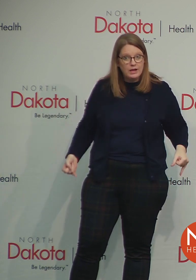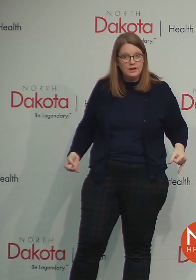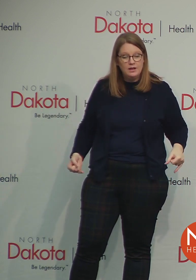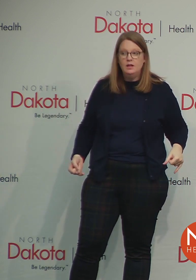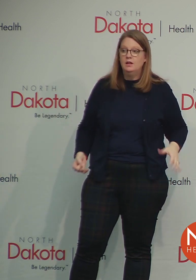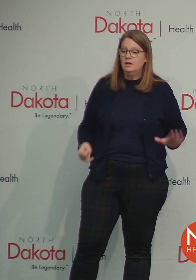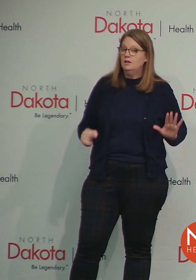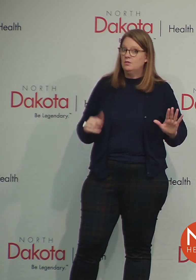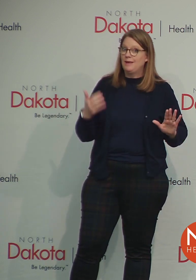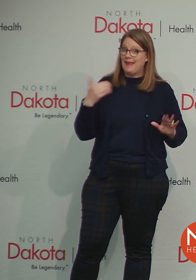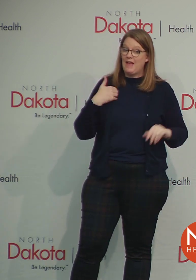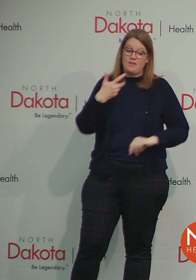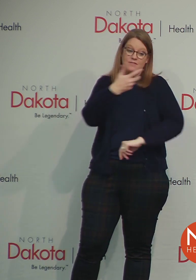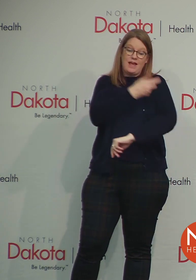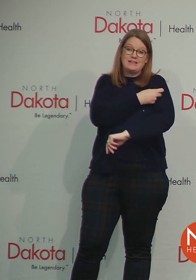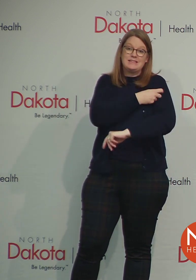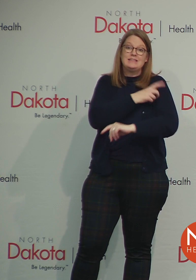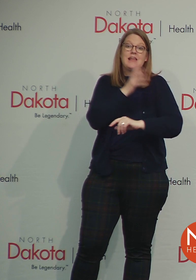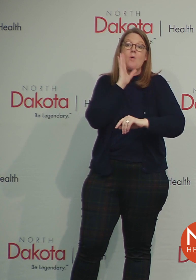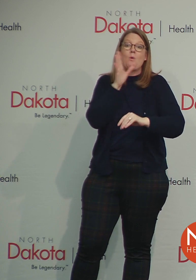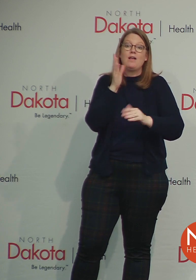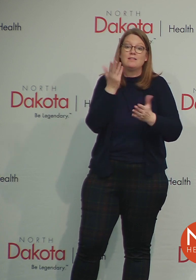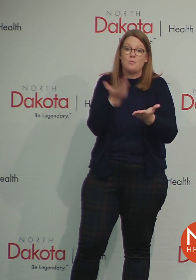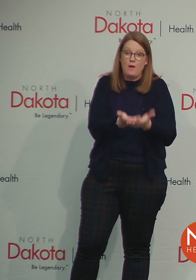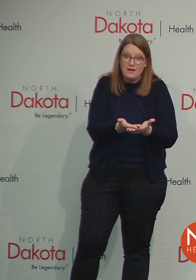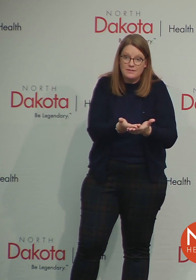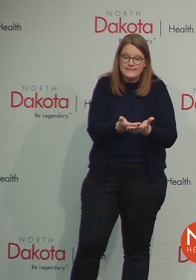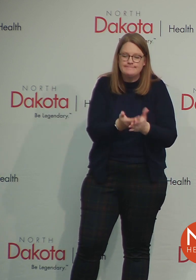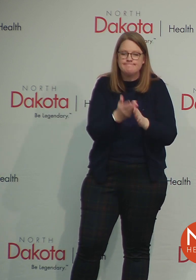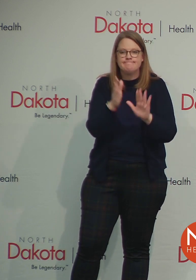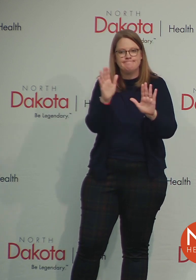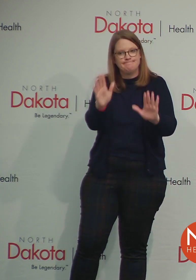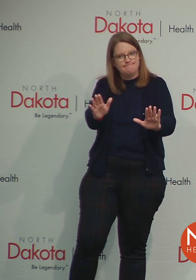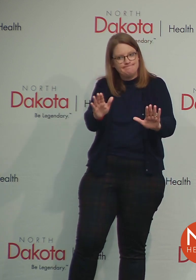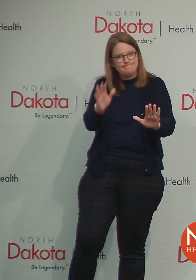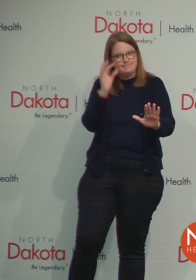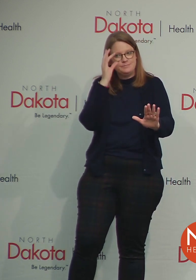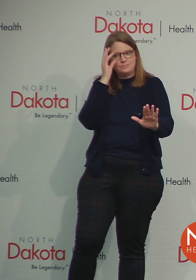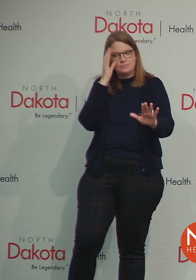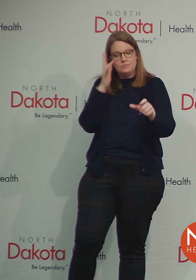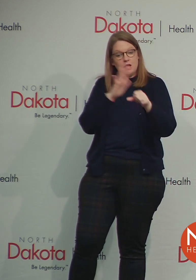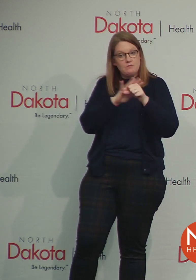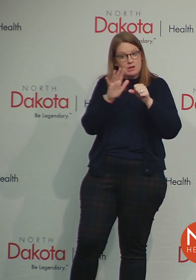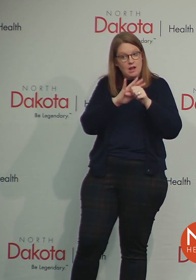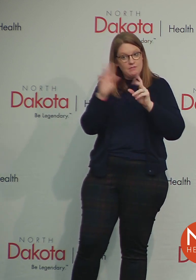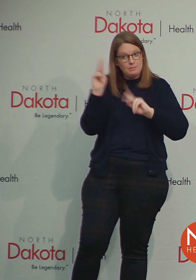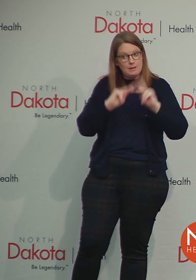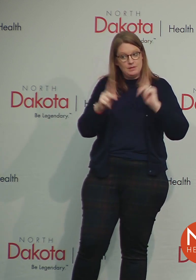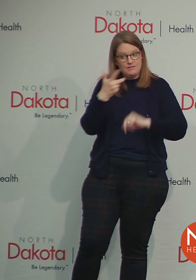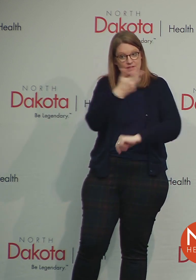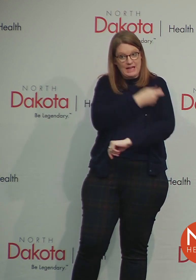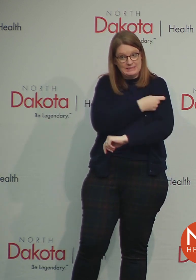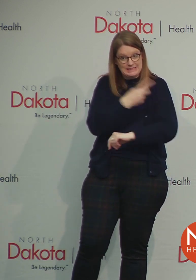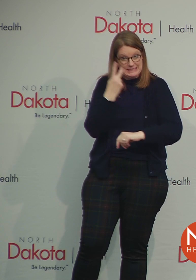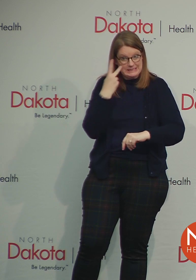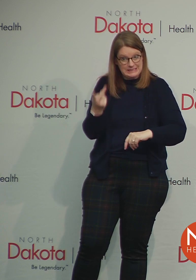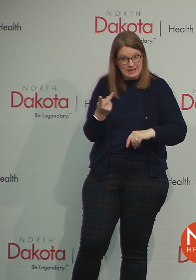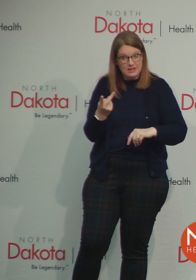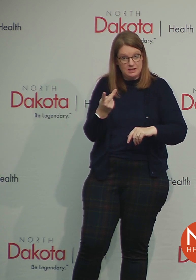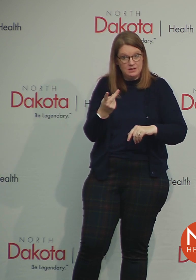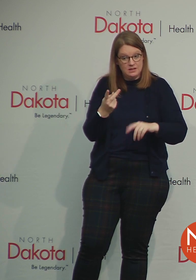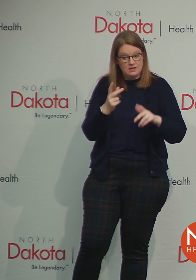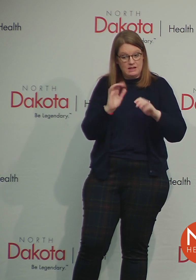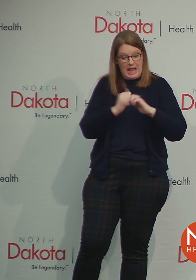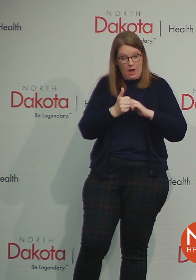have a vaccine that is coming, but it will take a bit for enough people to be vaccinated for us to see the impact that the vaccine